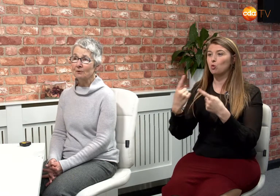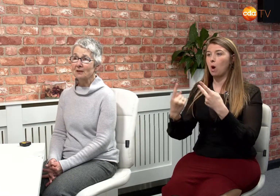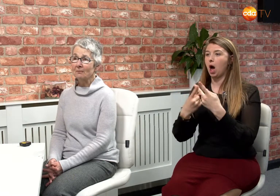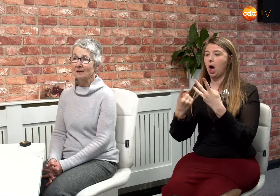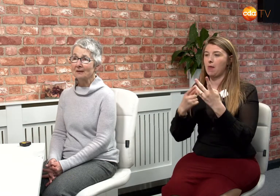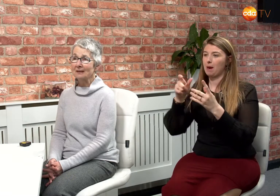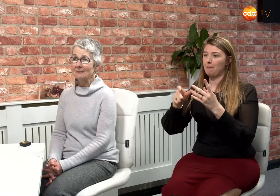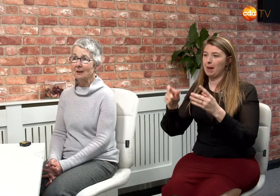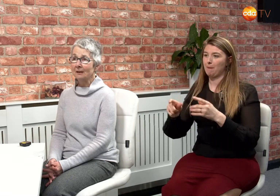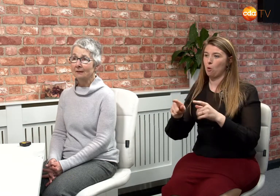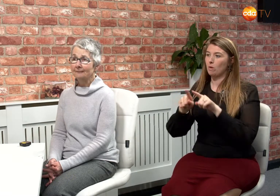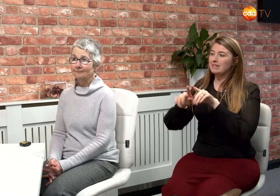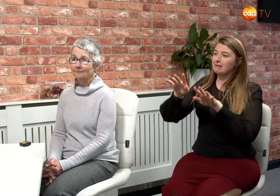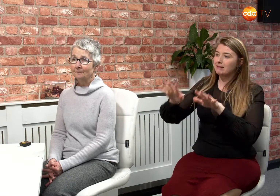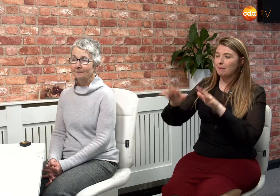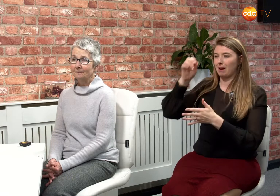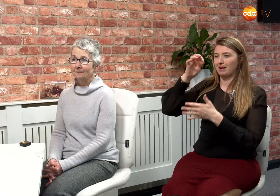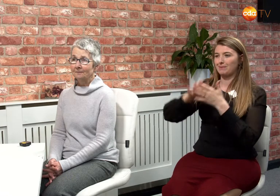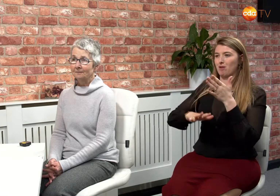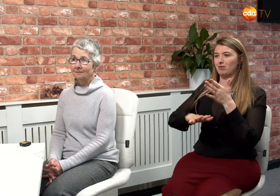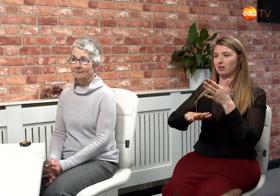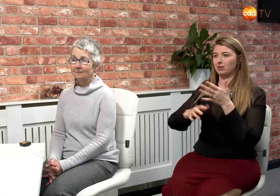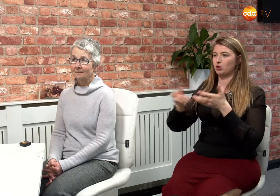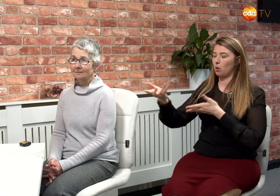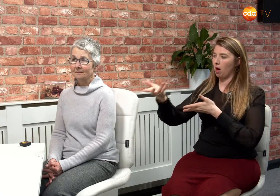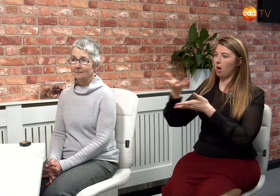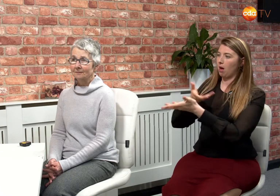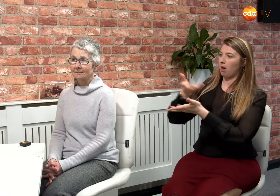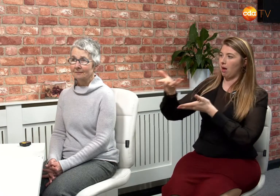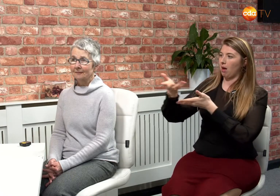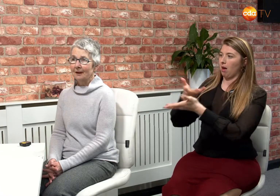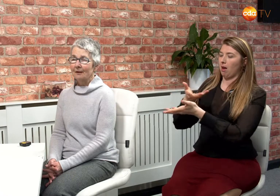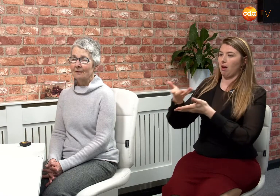who've been through something similar.